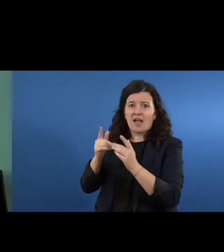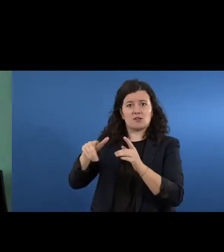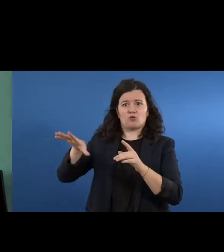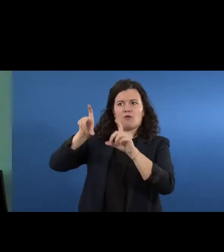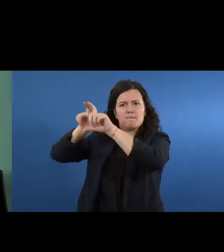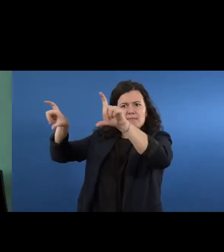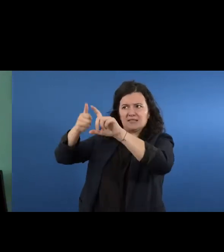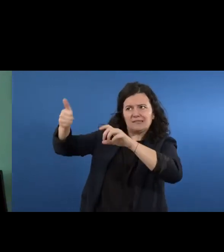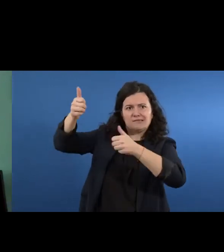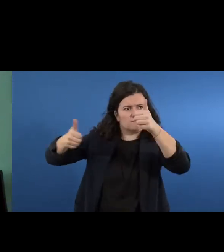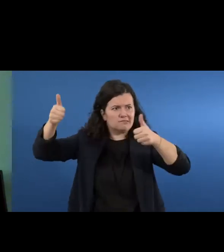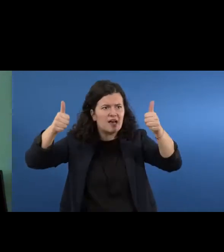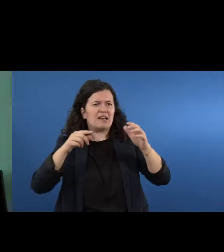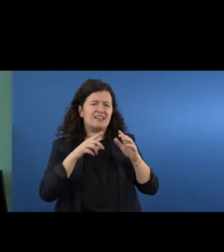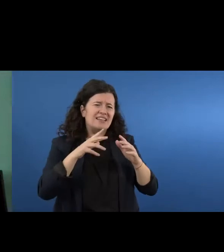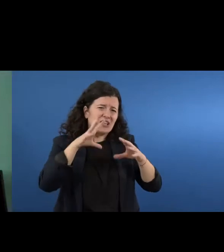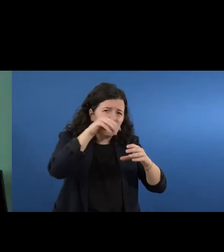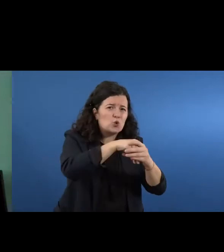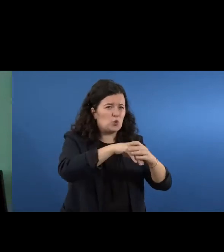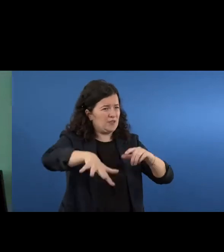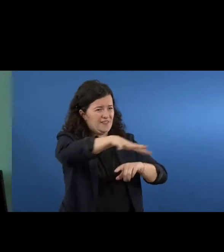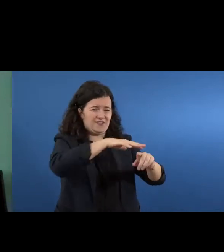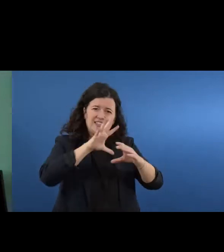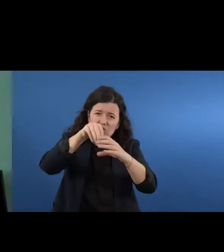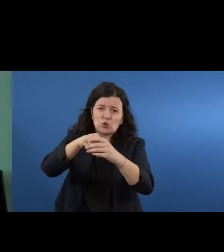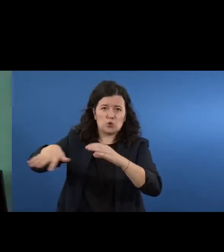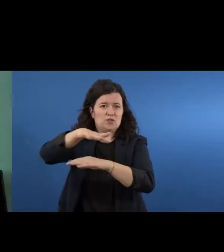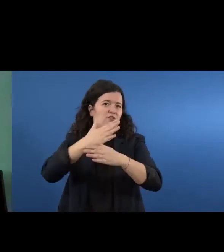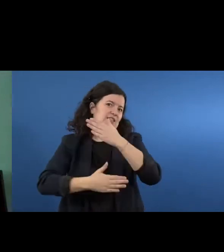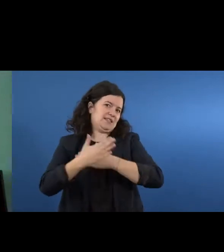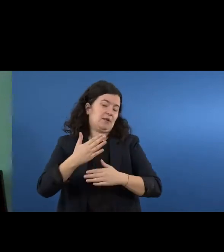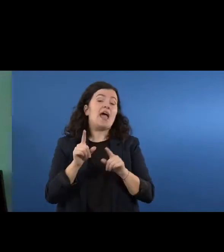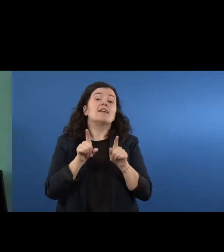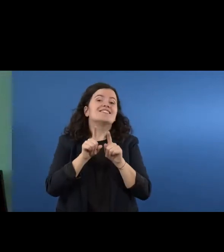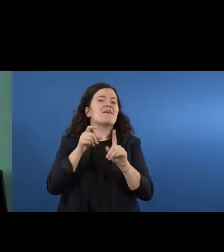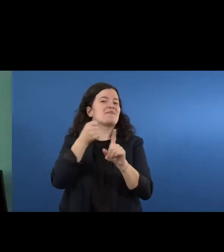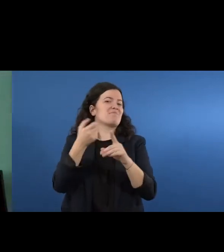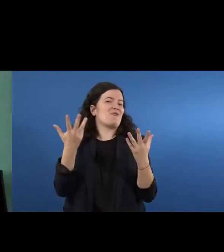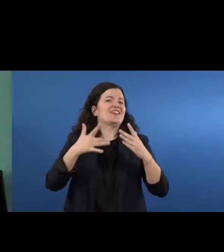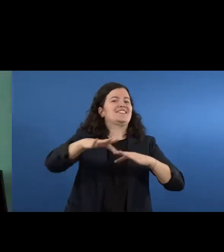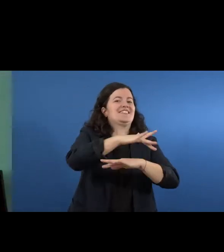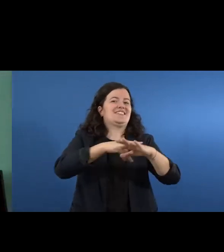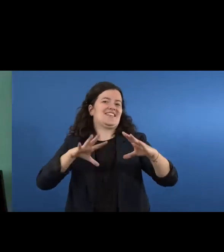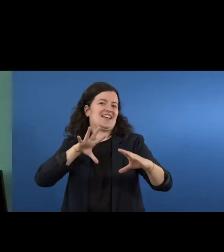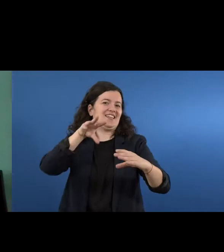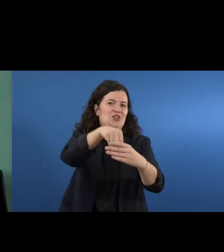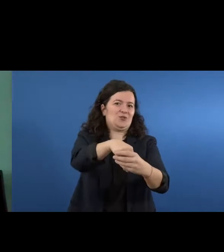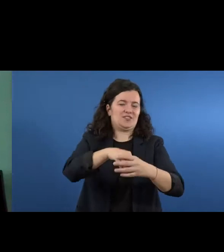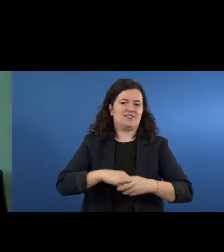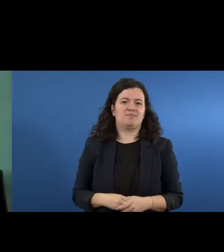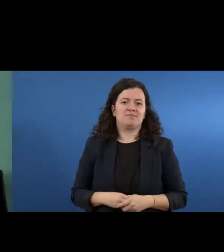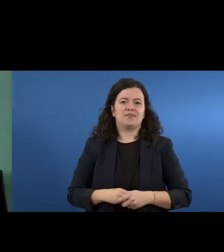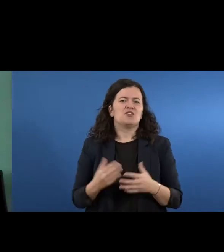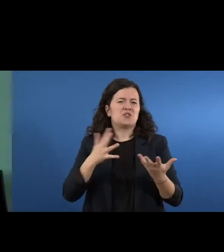workplaces, and in turn, more disability-inclusive societies and communities. So that's a good, that's a summary of our work. Thanks,